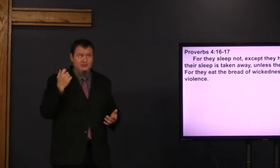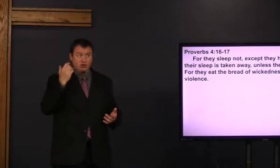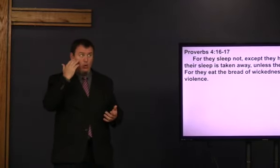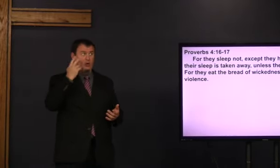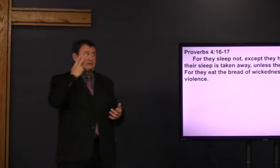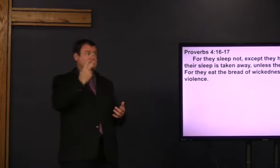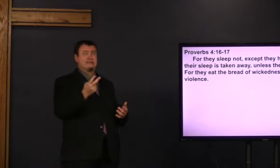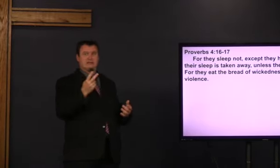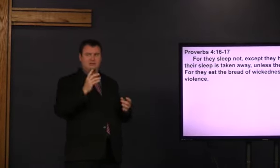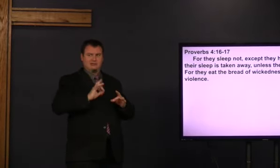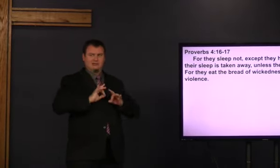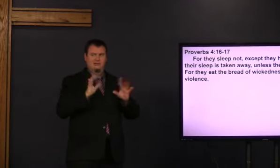dark.